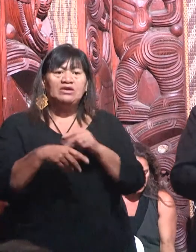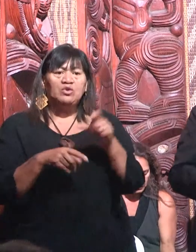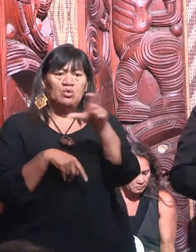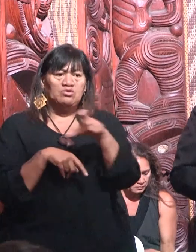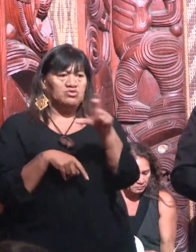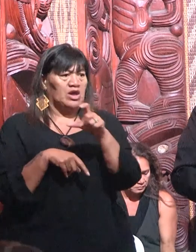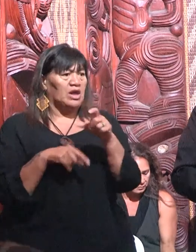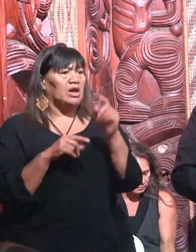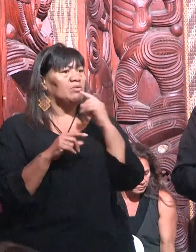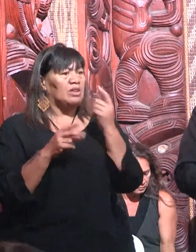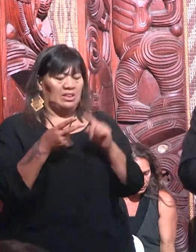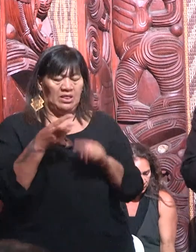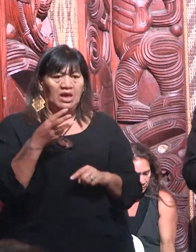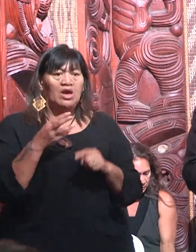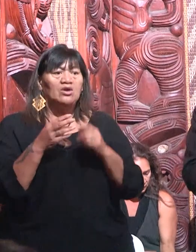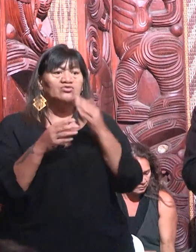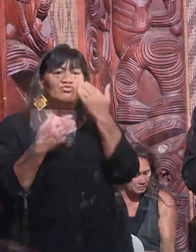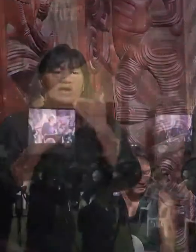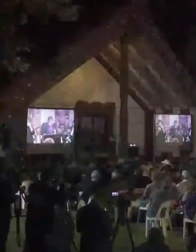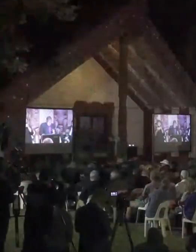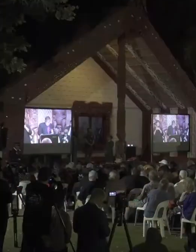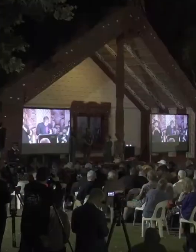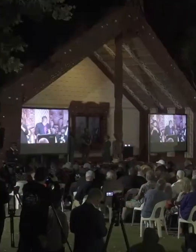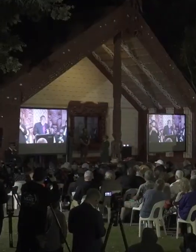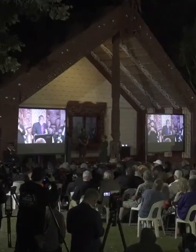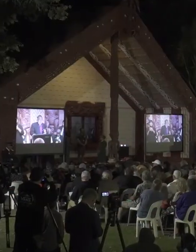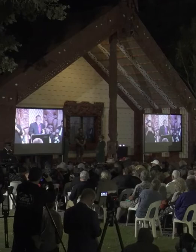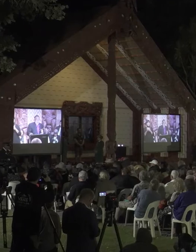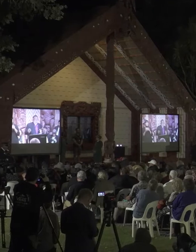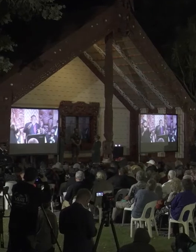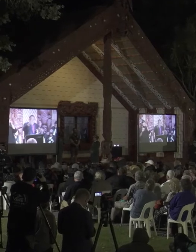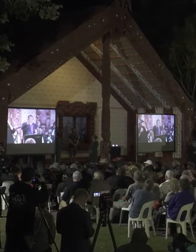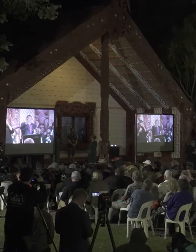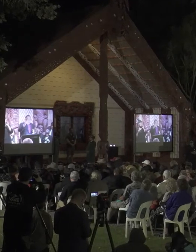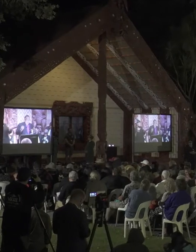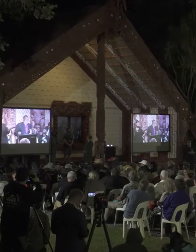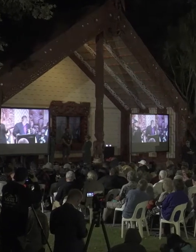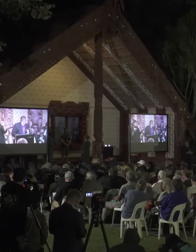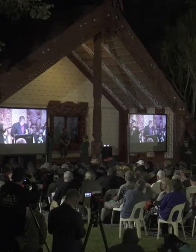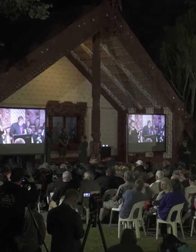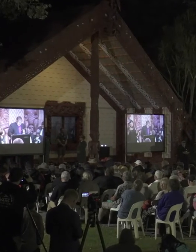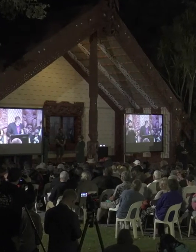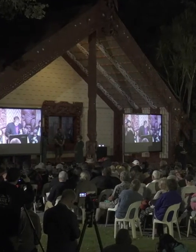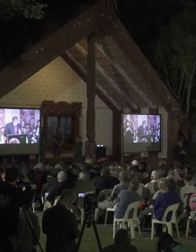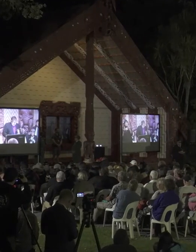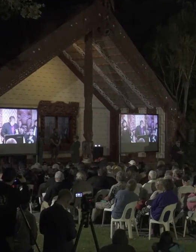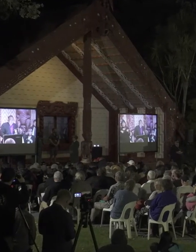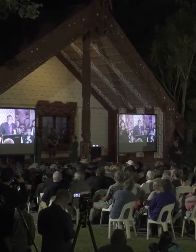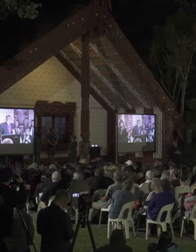Bush, Race Relations Commissioner Meng Foon, and he can speak any language he wants to.